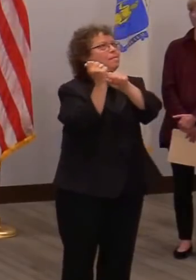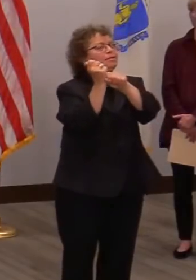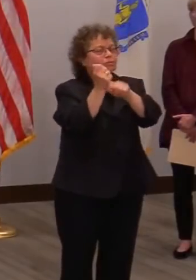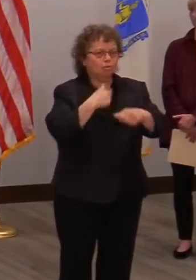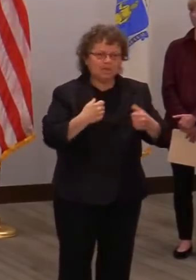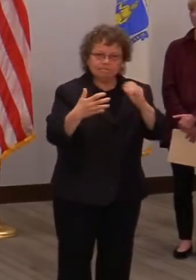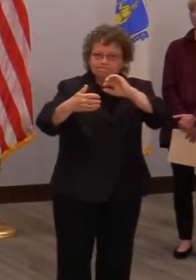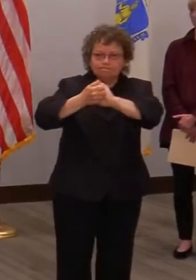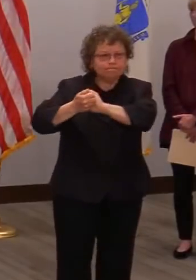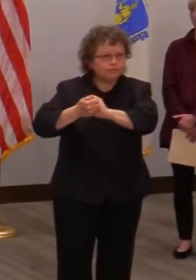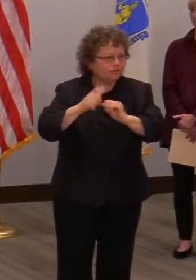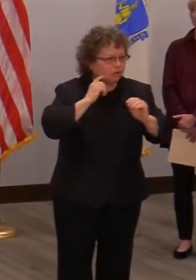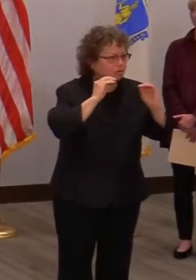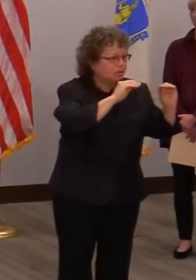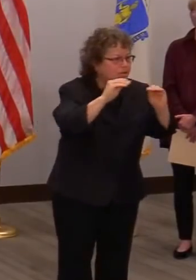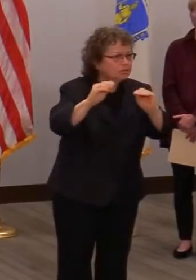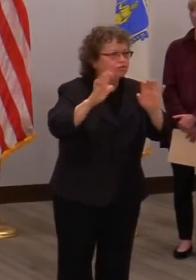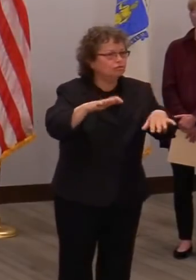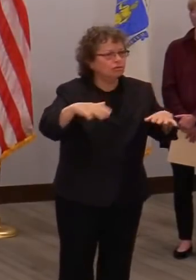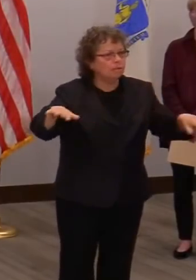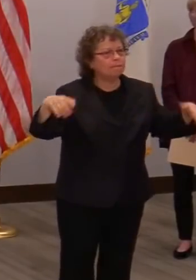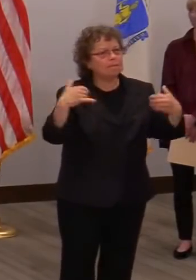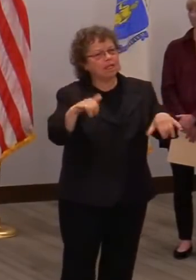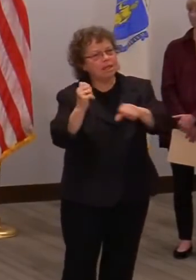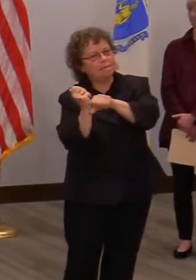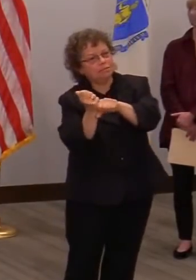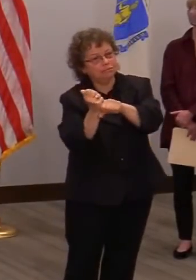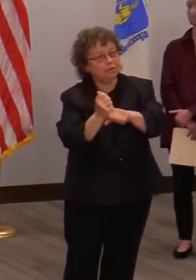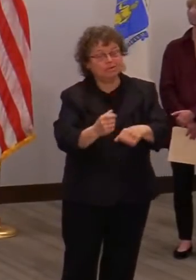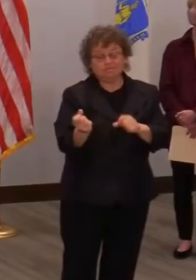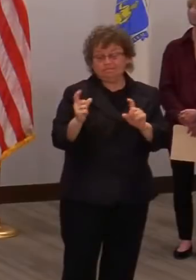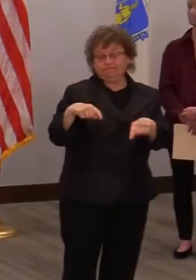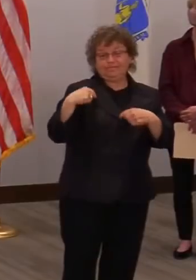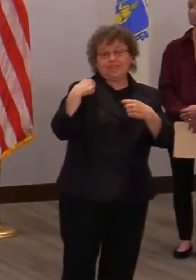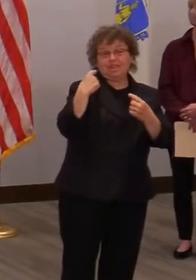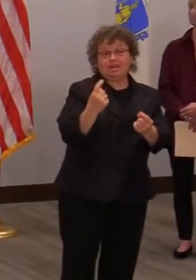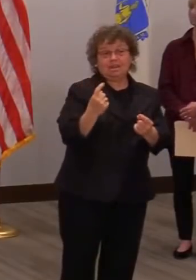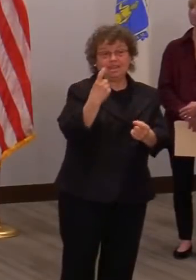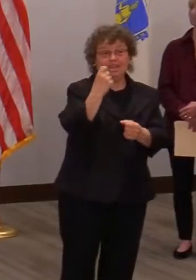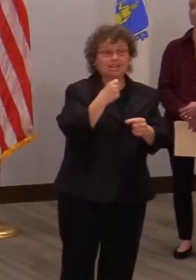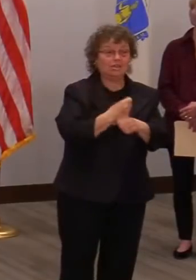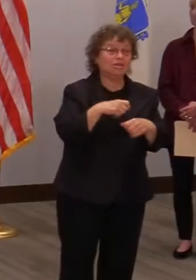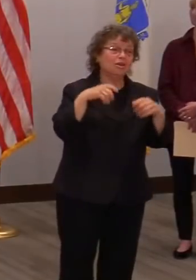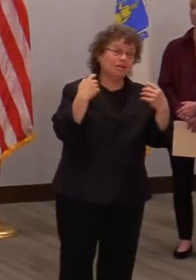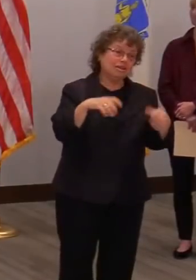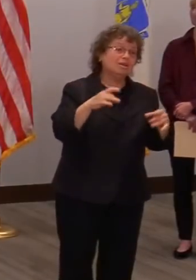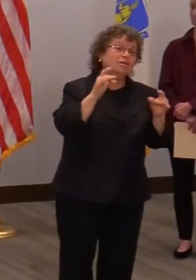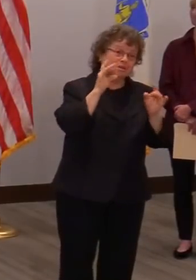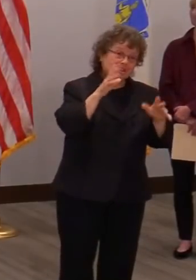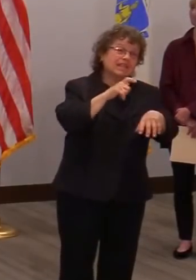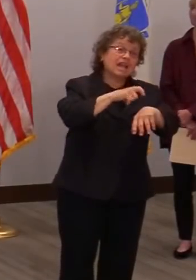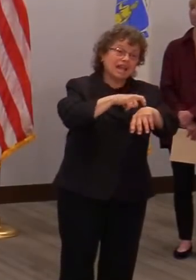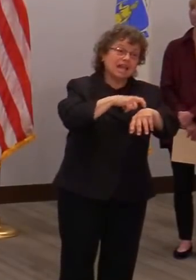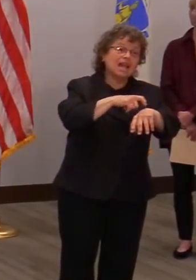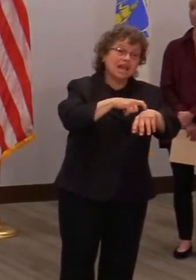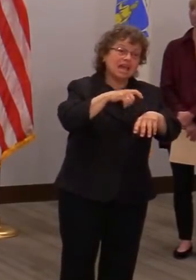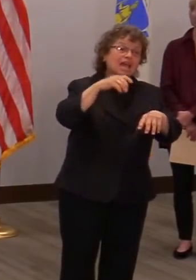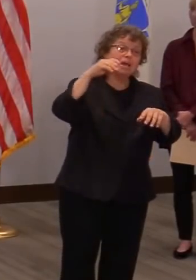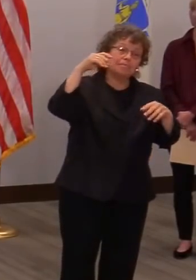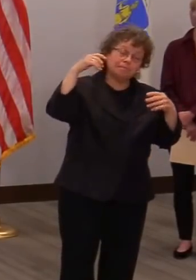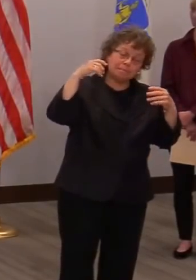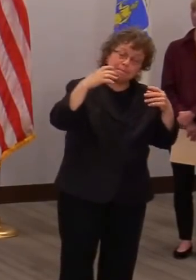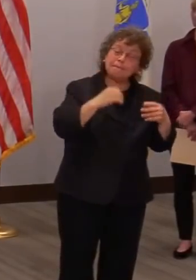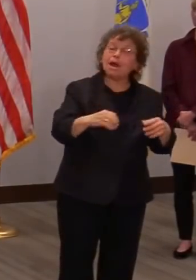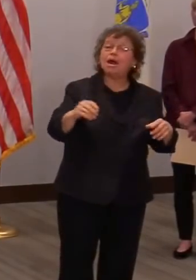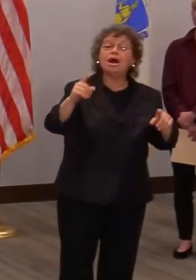they do. And there's been a lot of low moments over the last year, but the highest, most positive